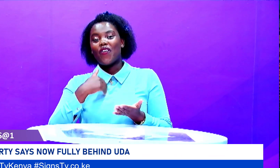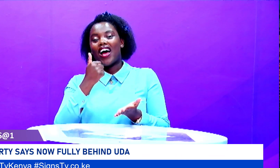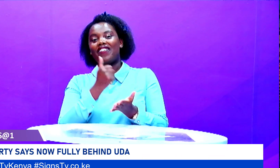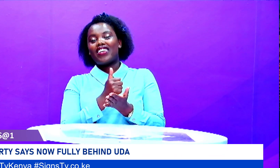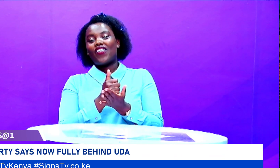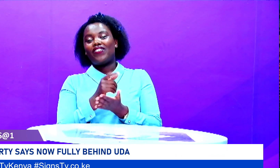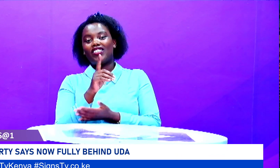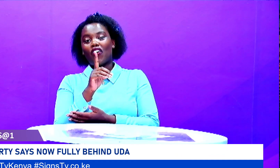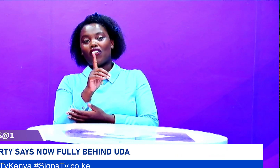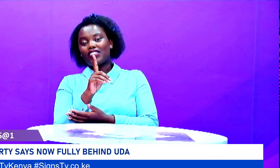news item.